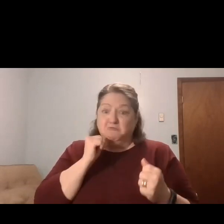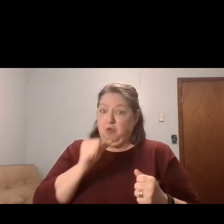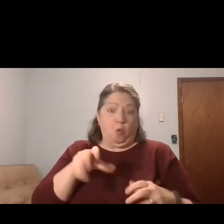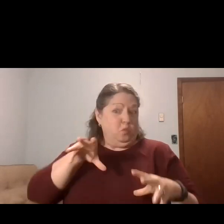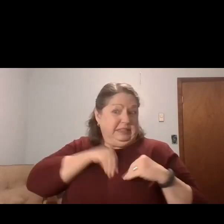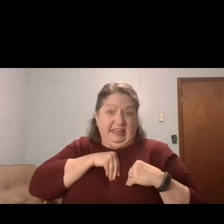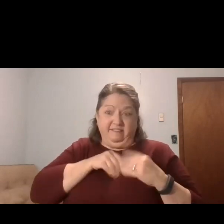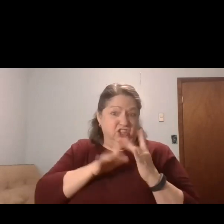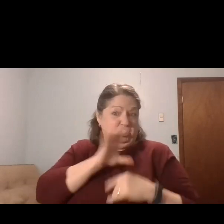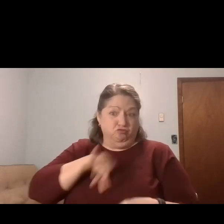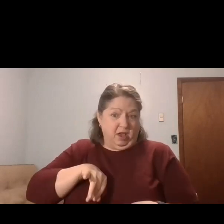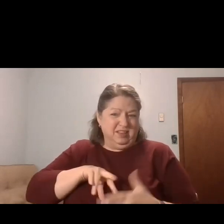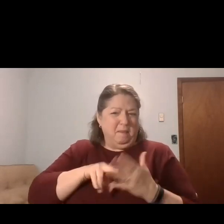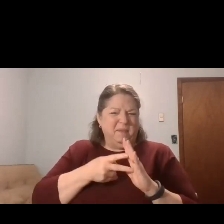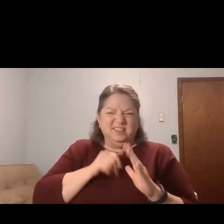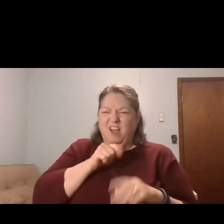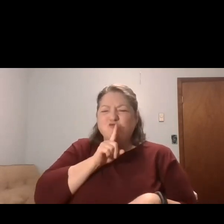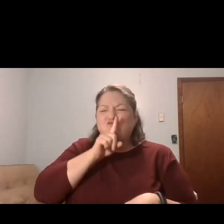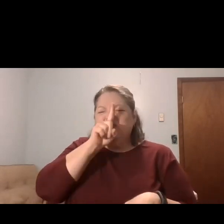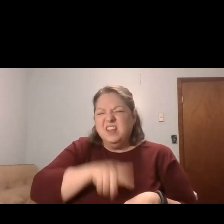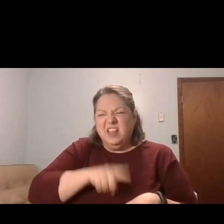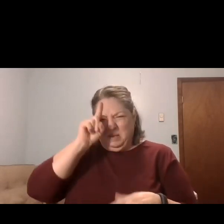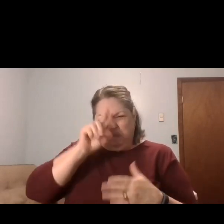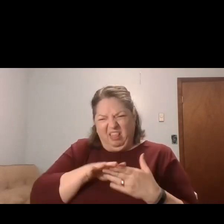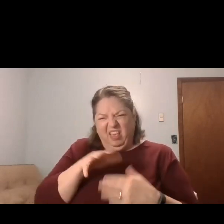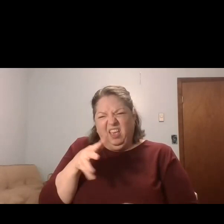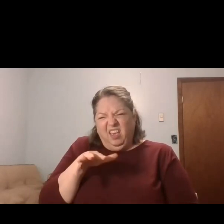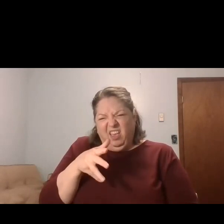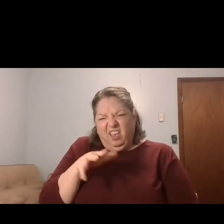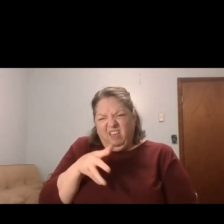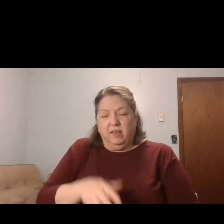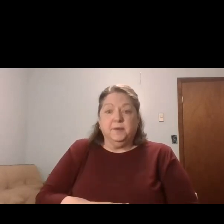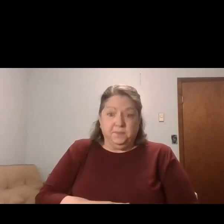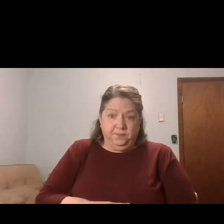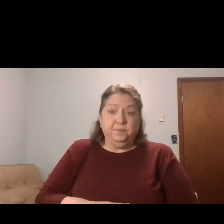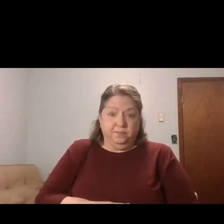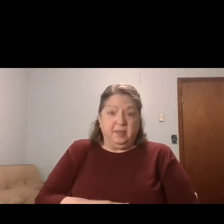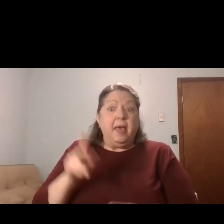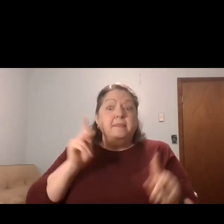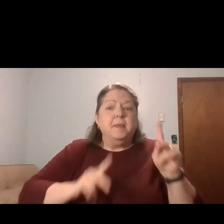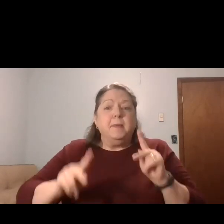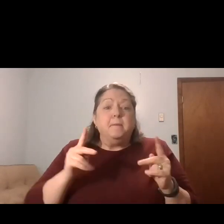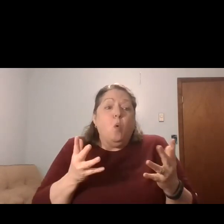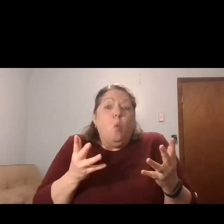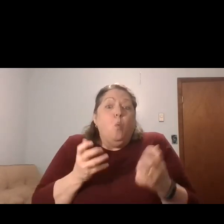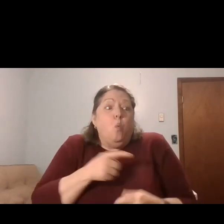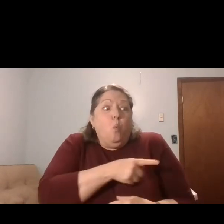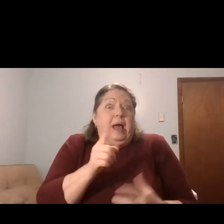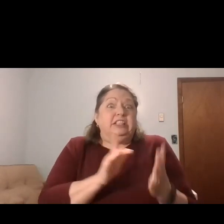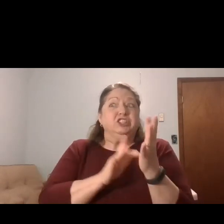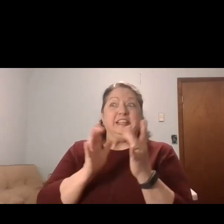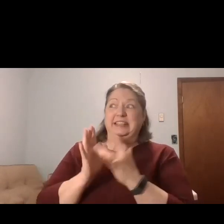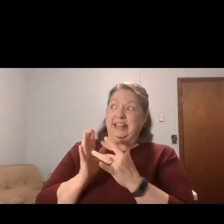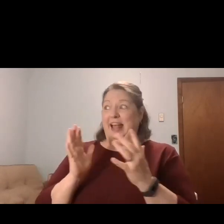to believe. And so the people wanted Jesus to come for them at that time, but he came not for